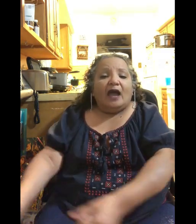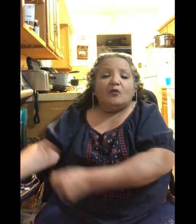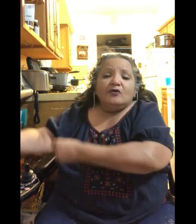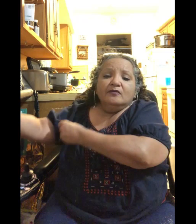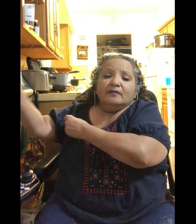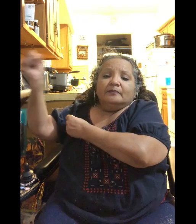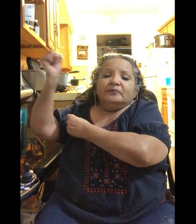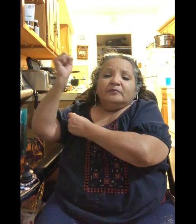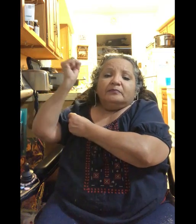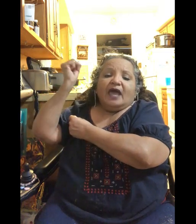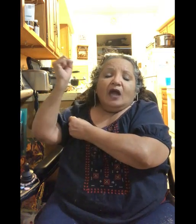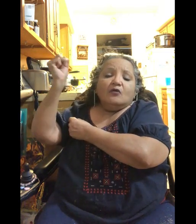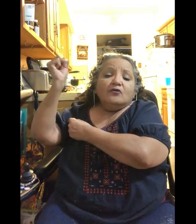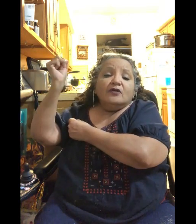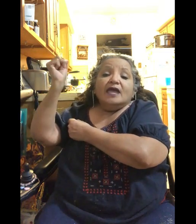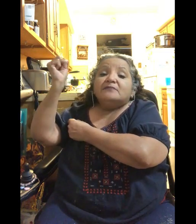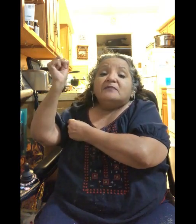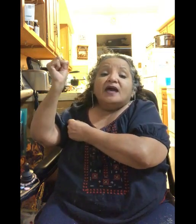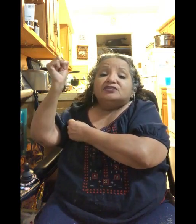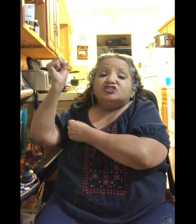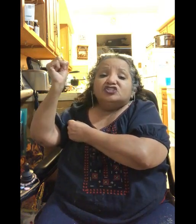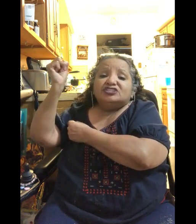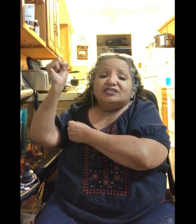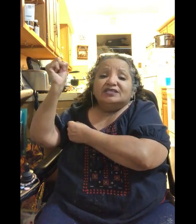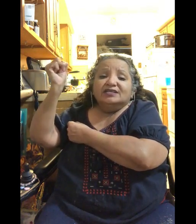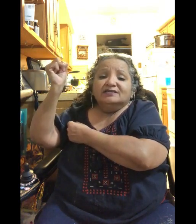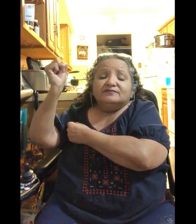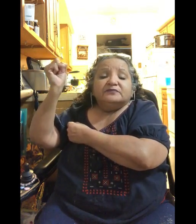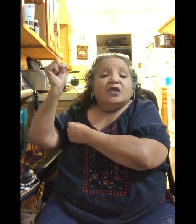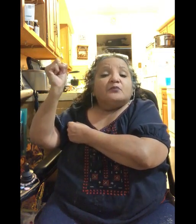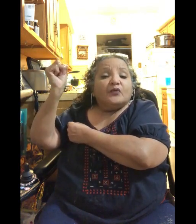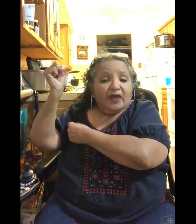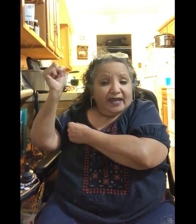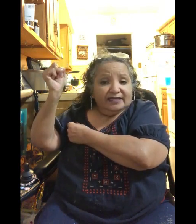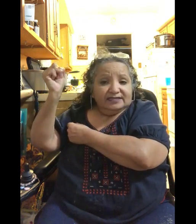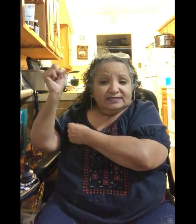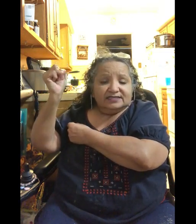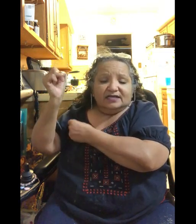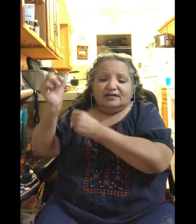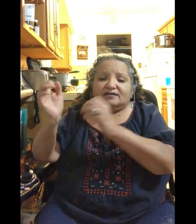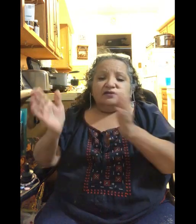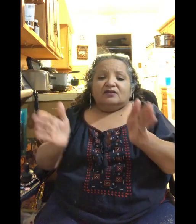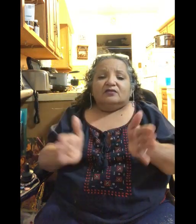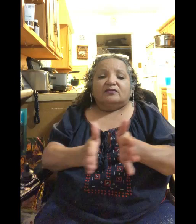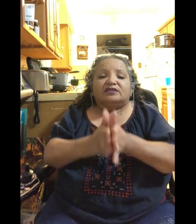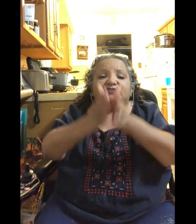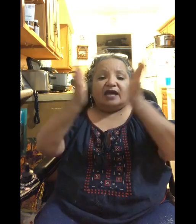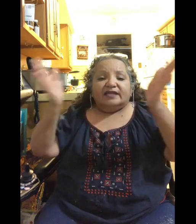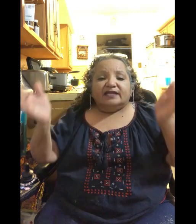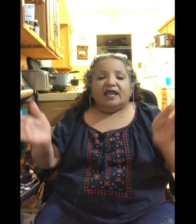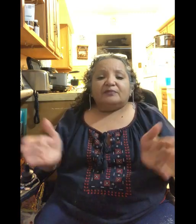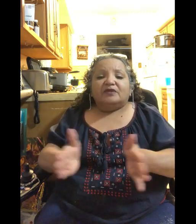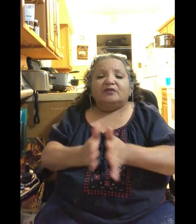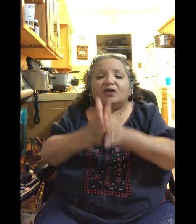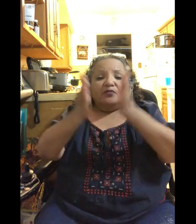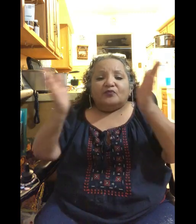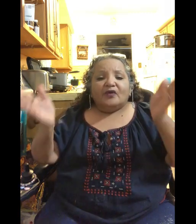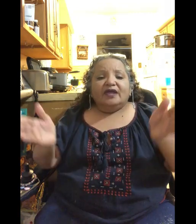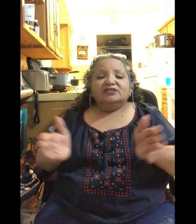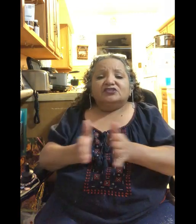power and majesty. Praise, the silent clapping. Praise